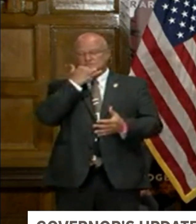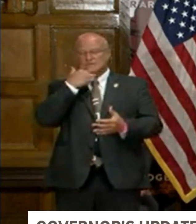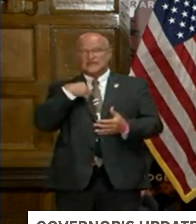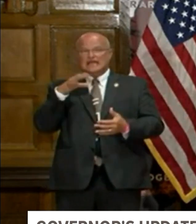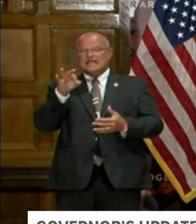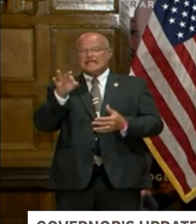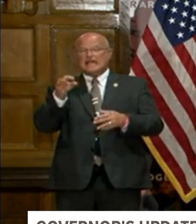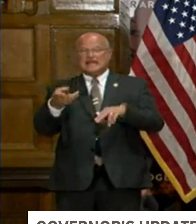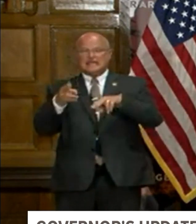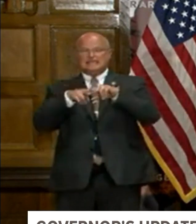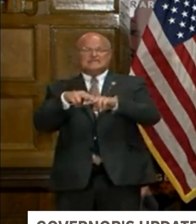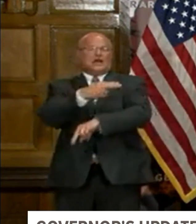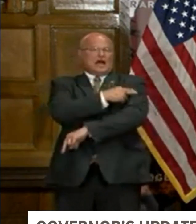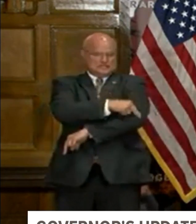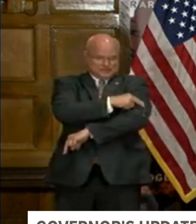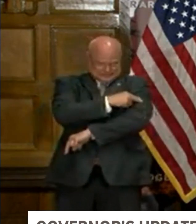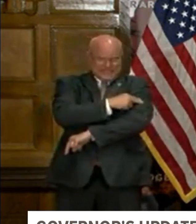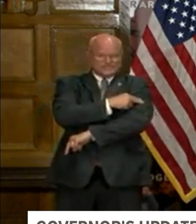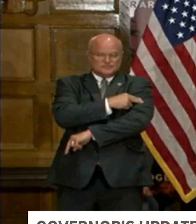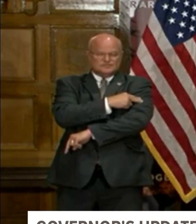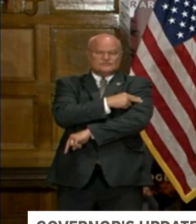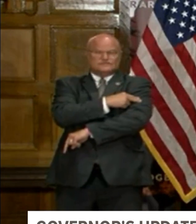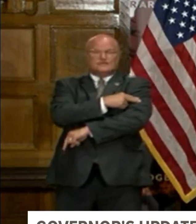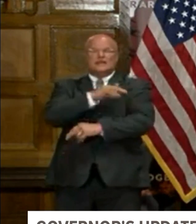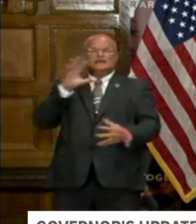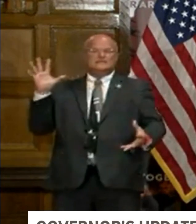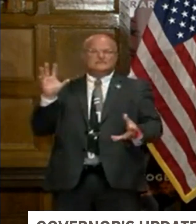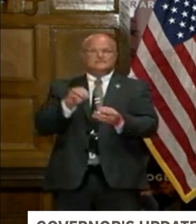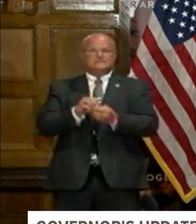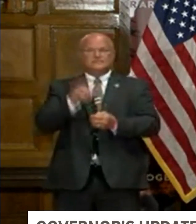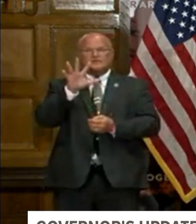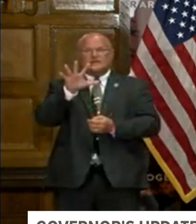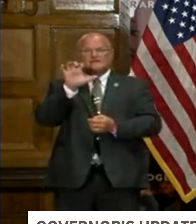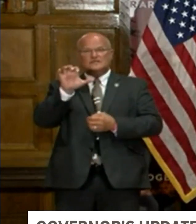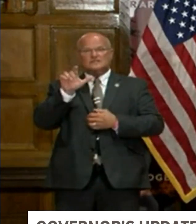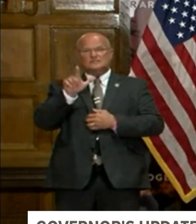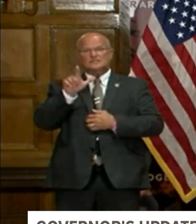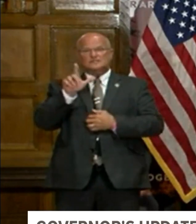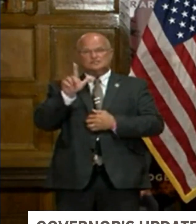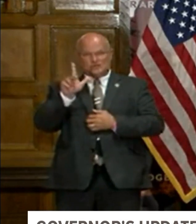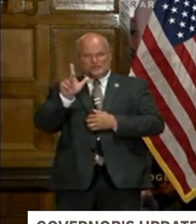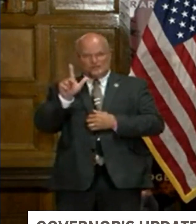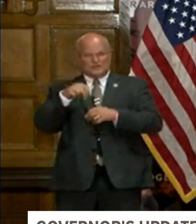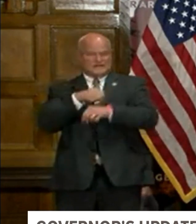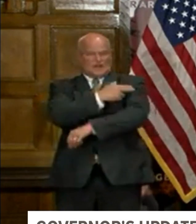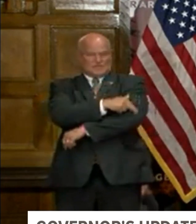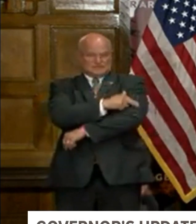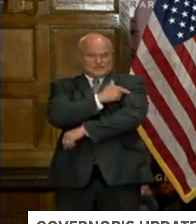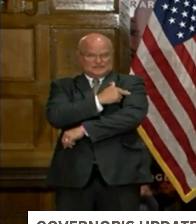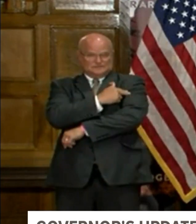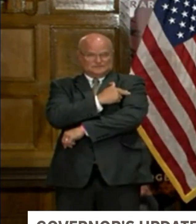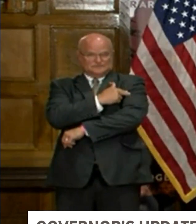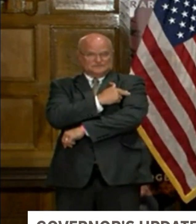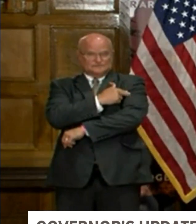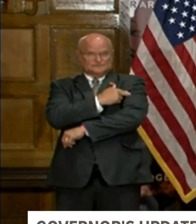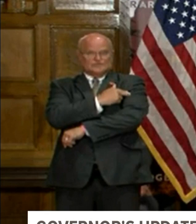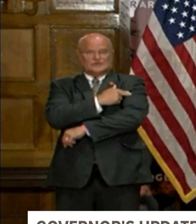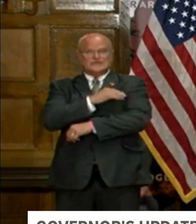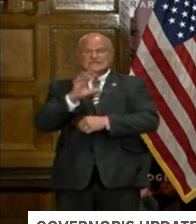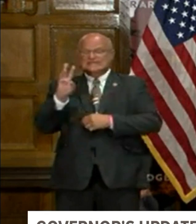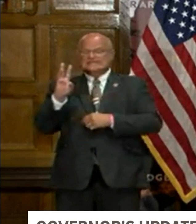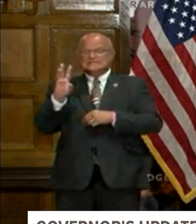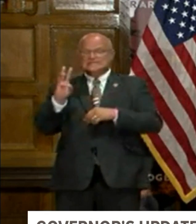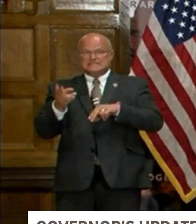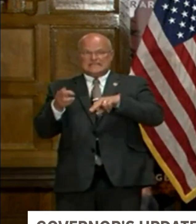we've had 9 additional hospitalizations. That brings us to 523 that are hospitalized. We've had